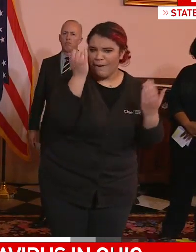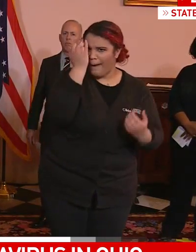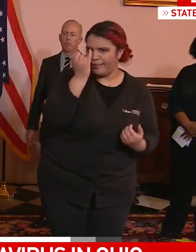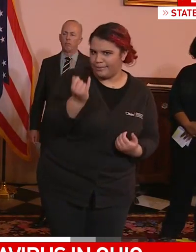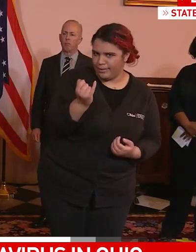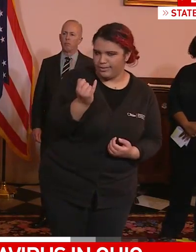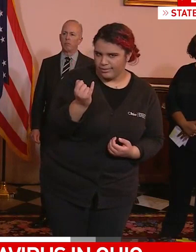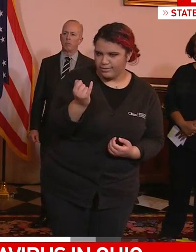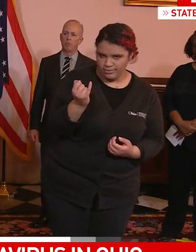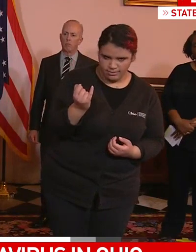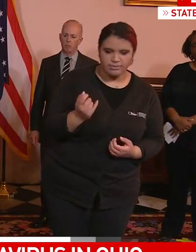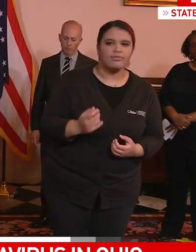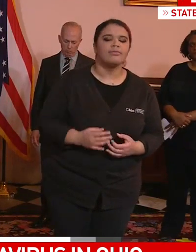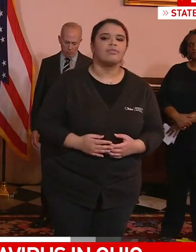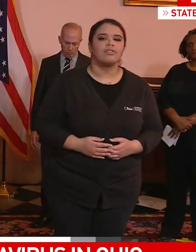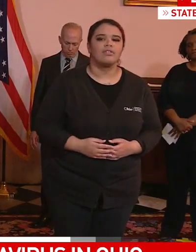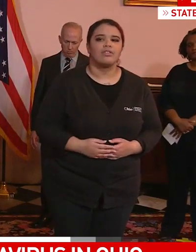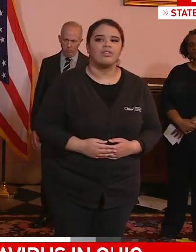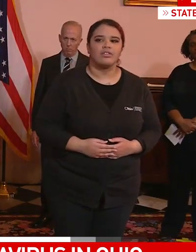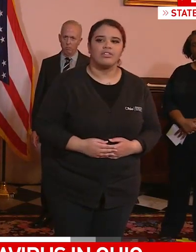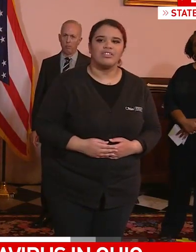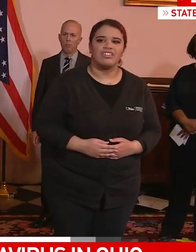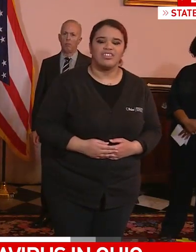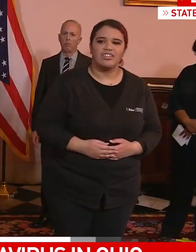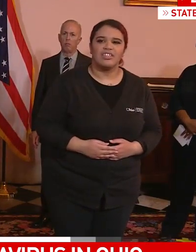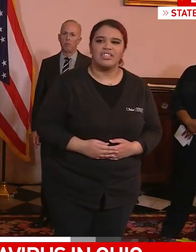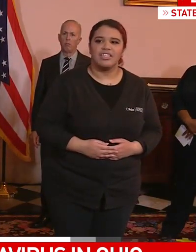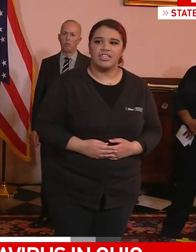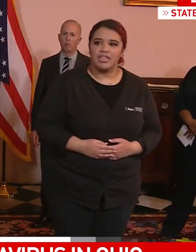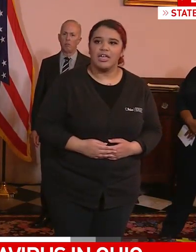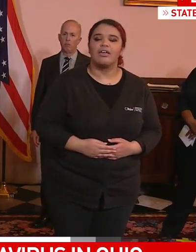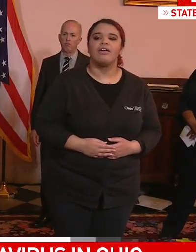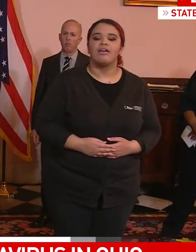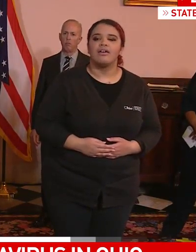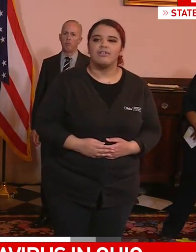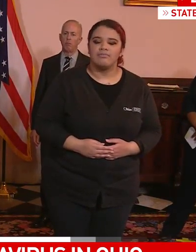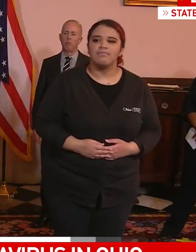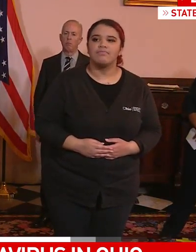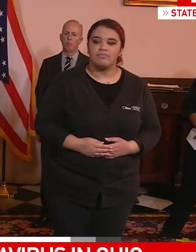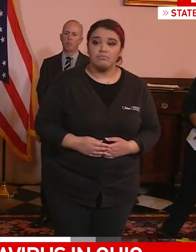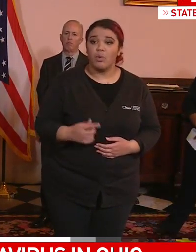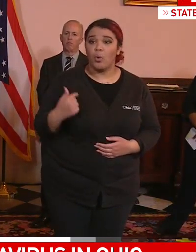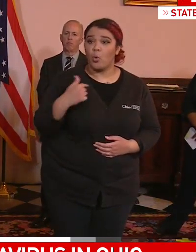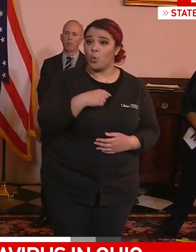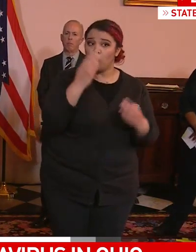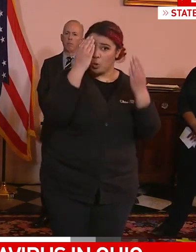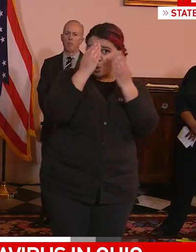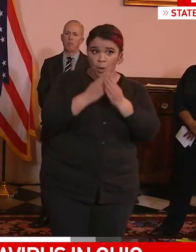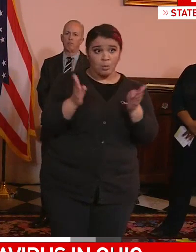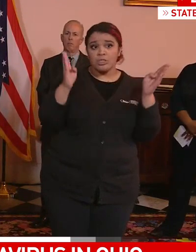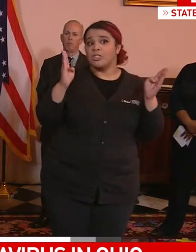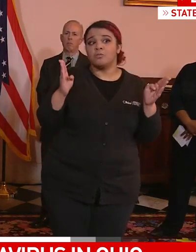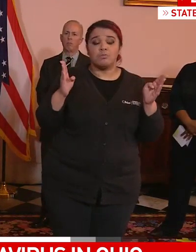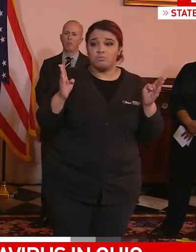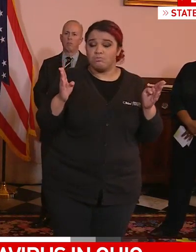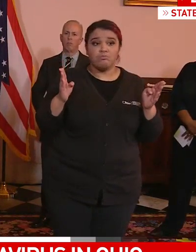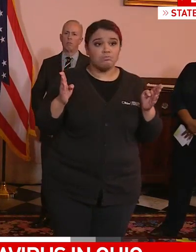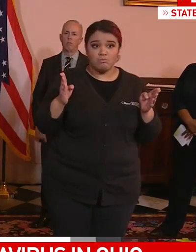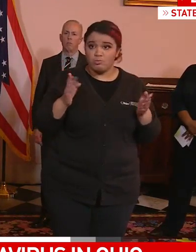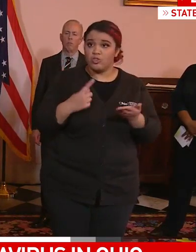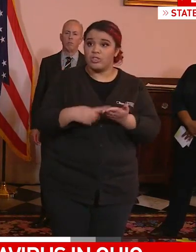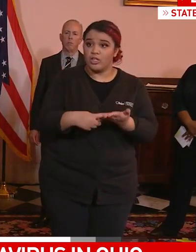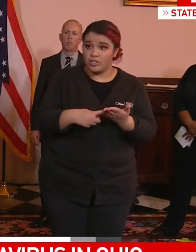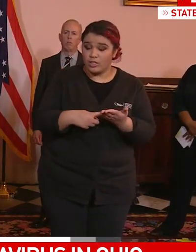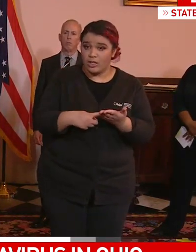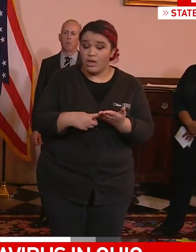we think is, of course, it's our idea. We think it's the best idea. But we're open to discussion. Where I'm not open